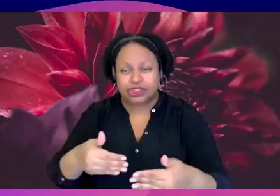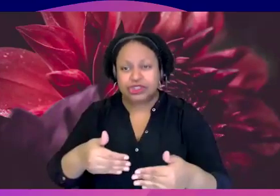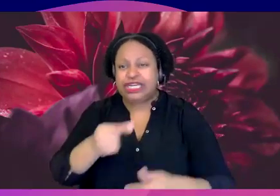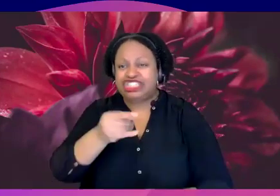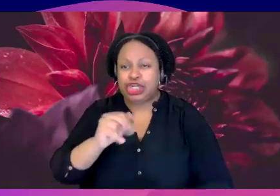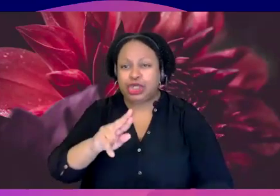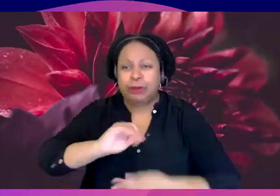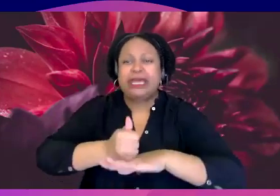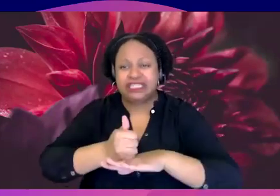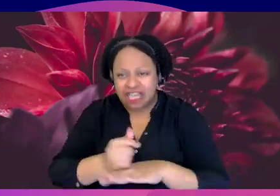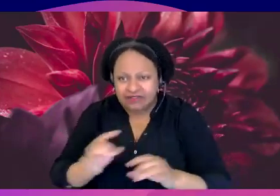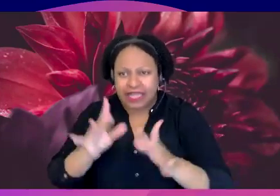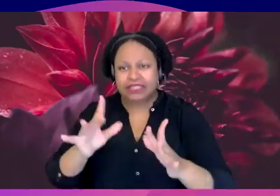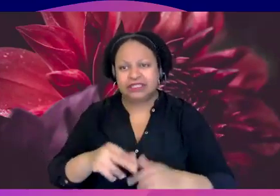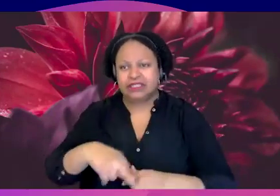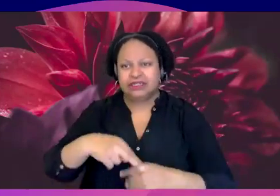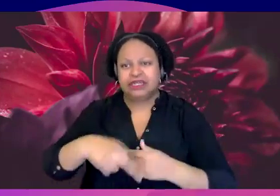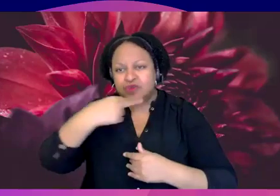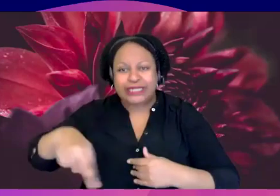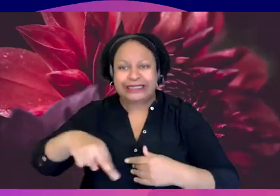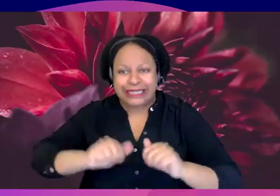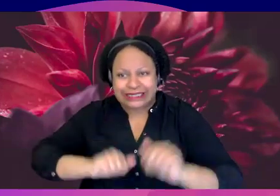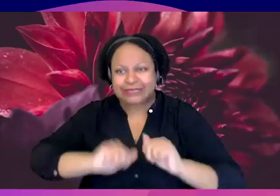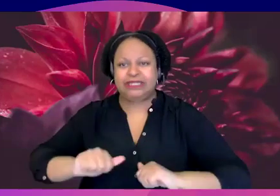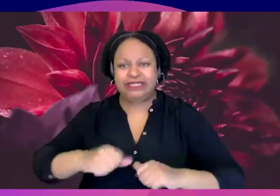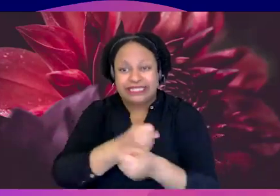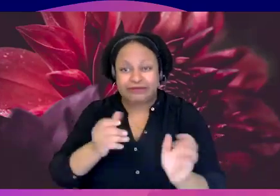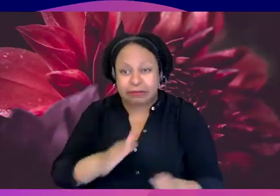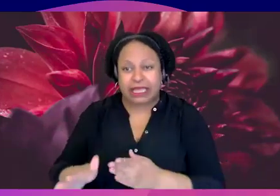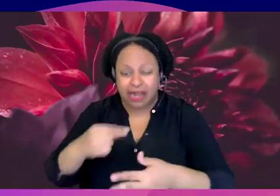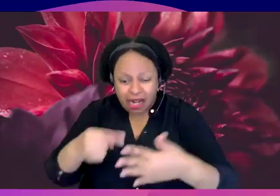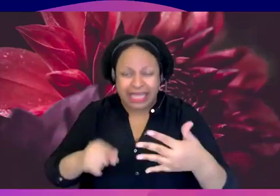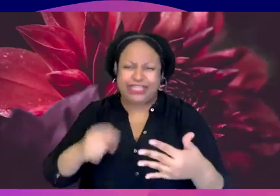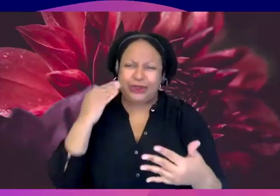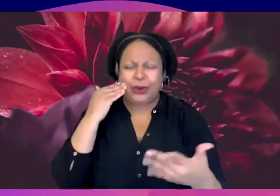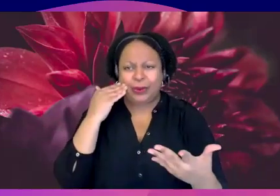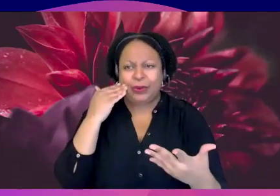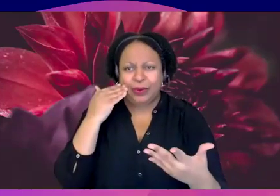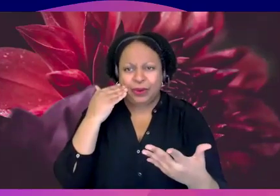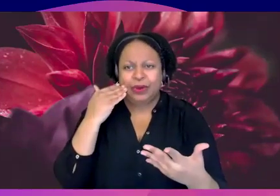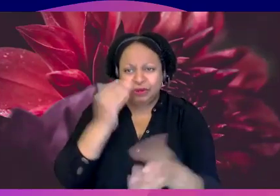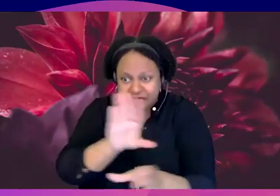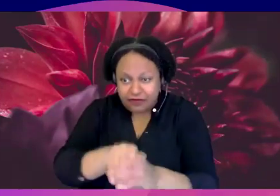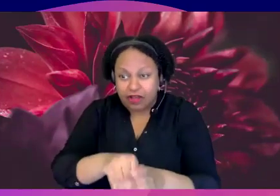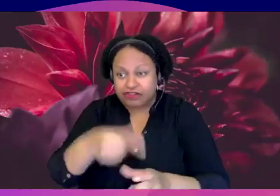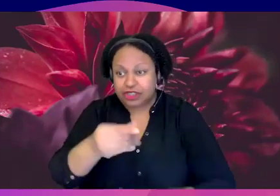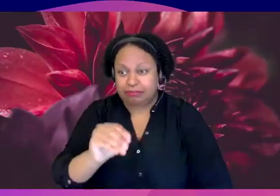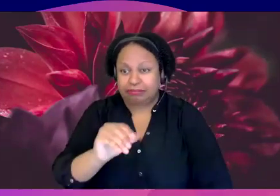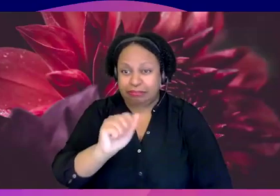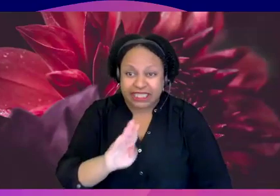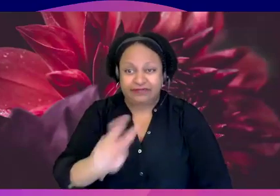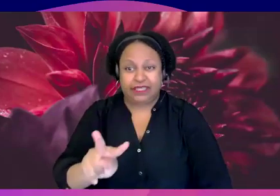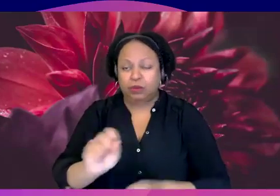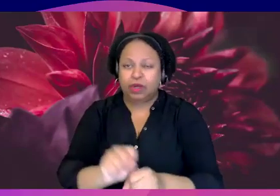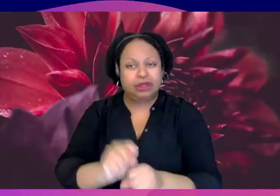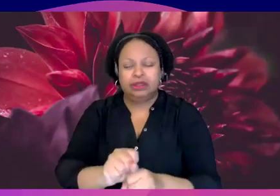violence, risk assessment, safety planning, those types of things that you need to know in order to do GBV work. A lot